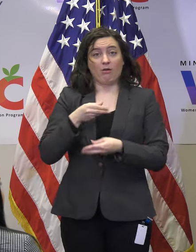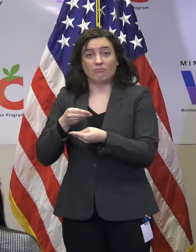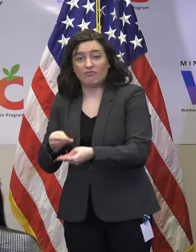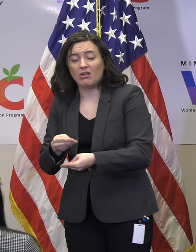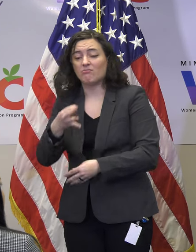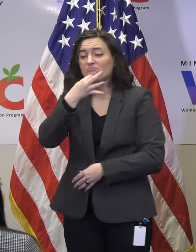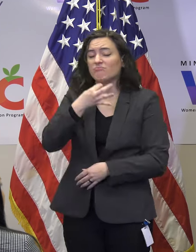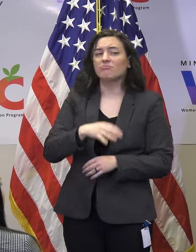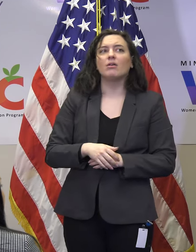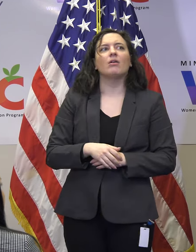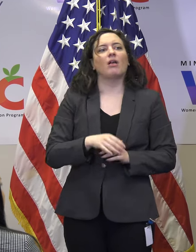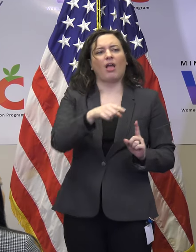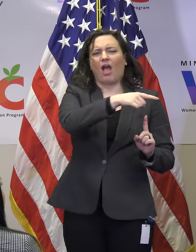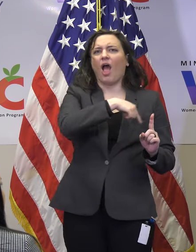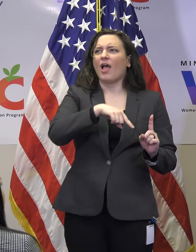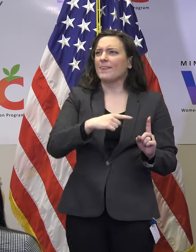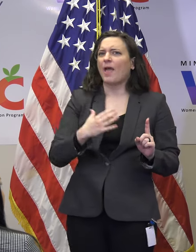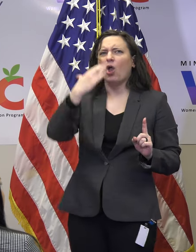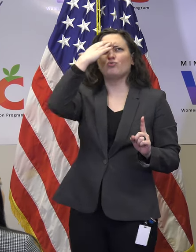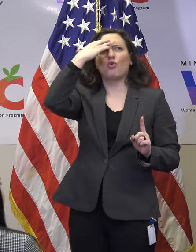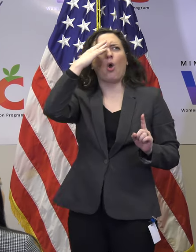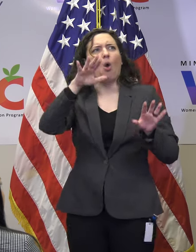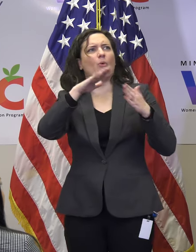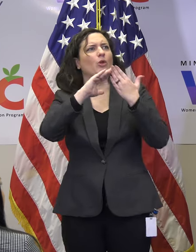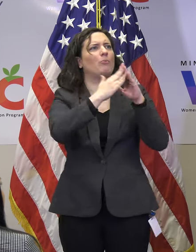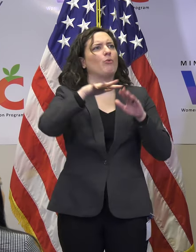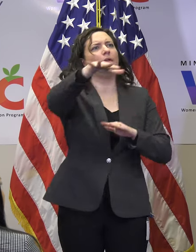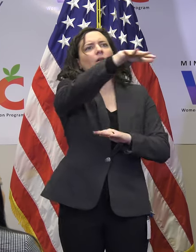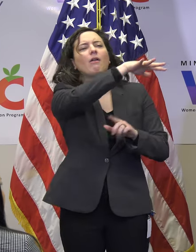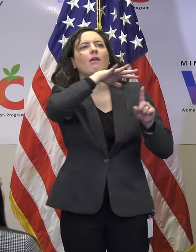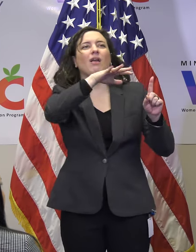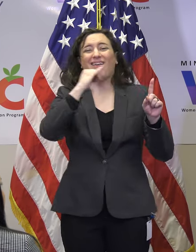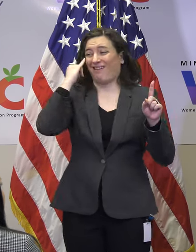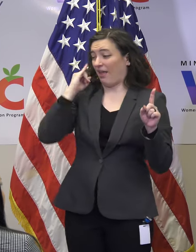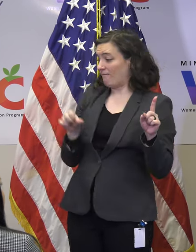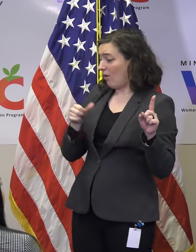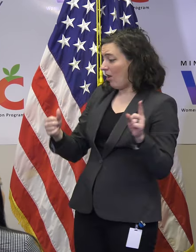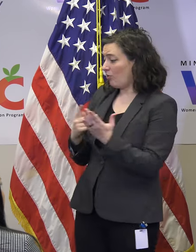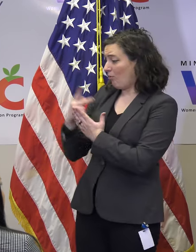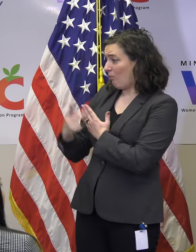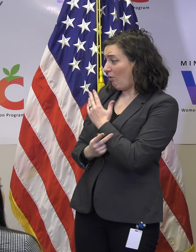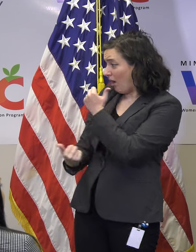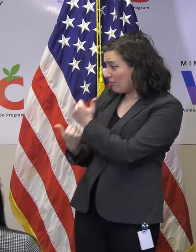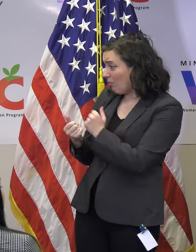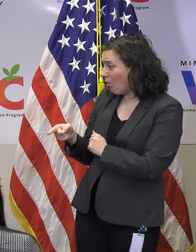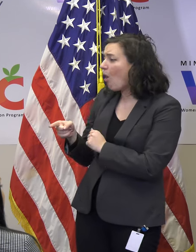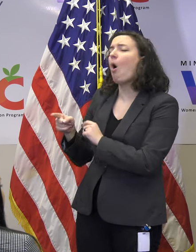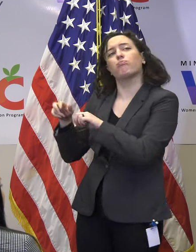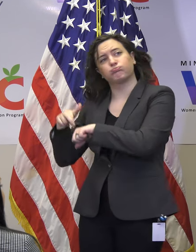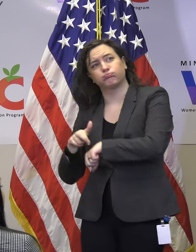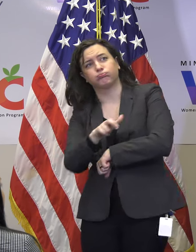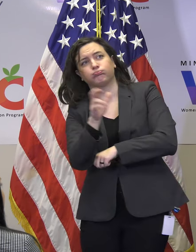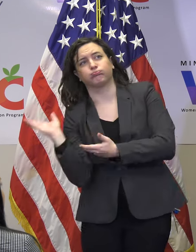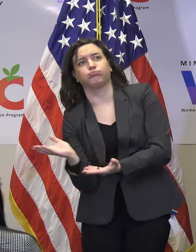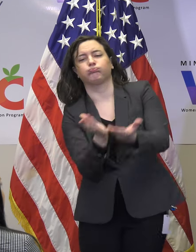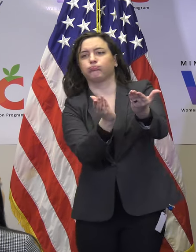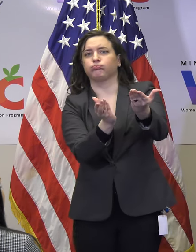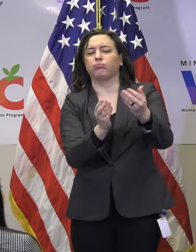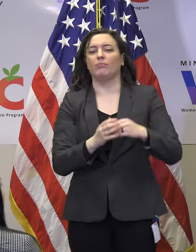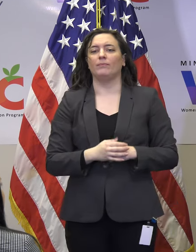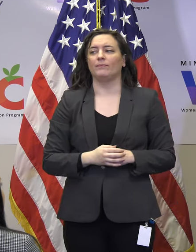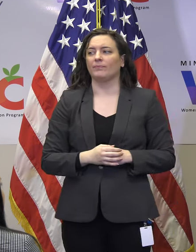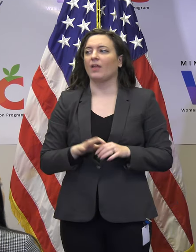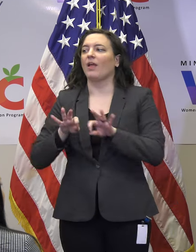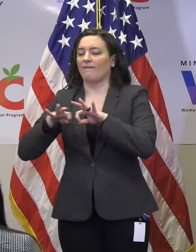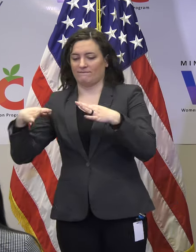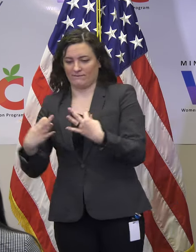and other public health programs that support families in our community. Families have one-on-one support to learn